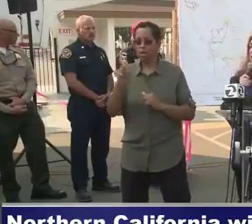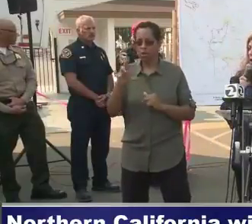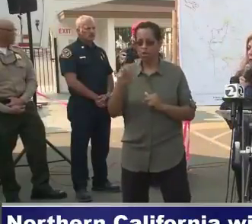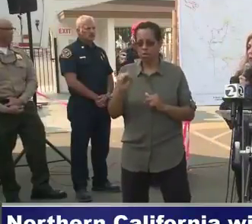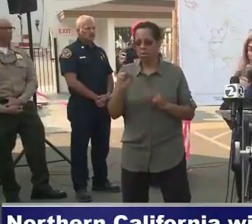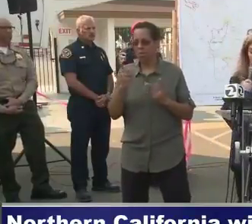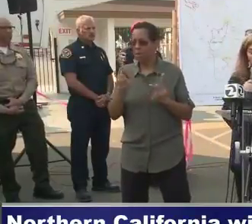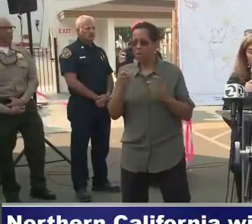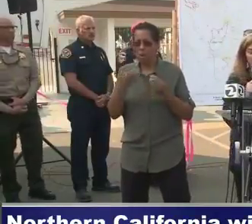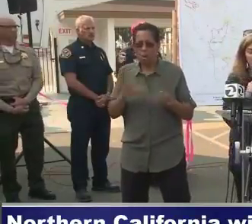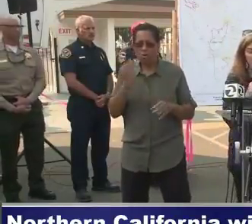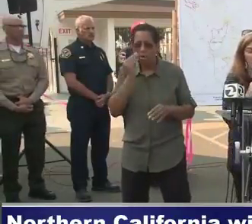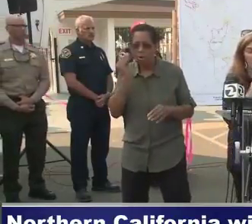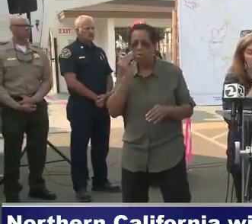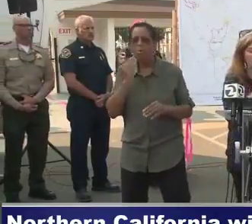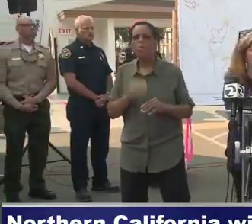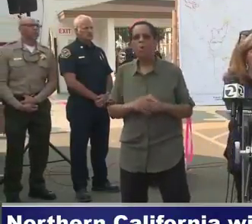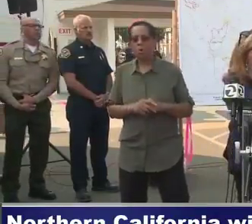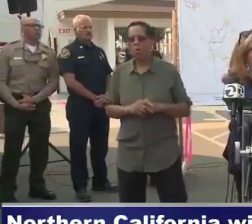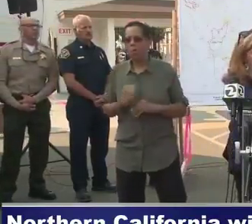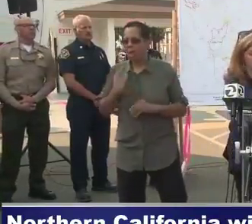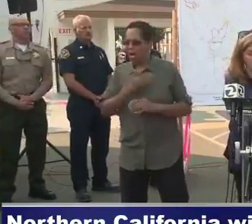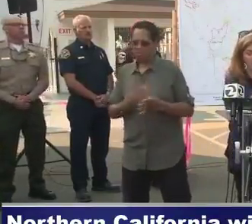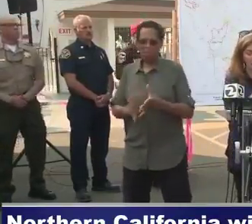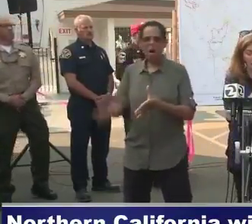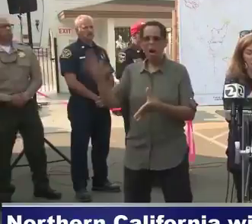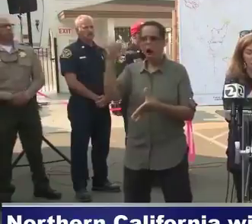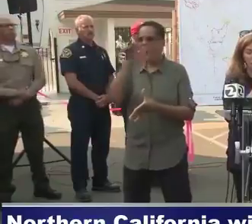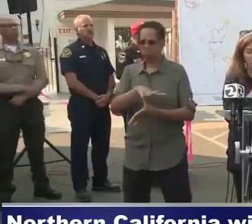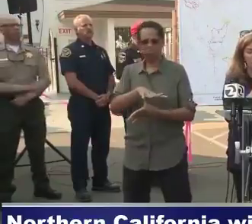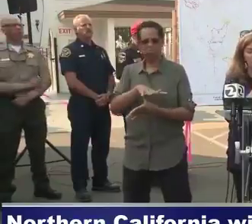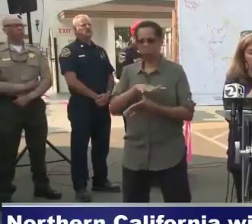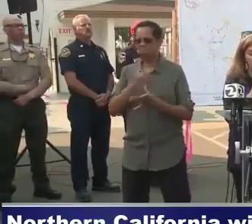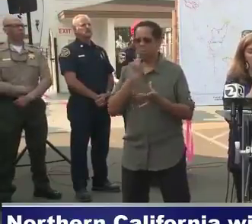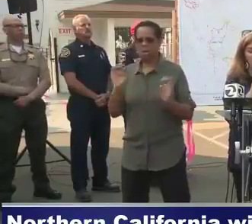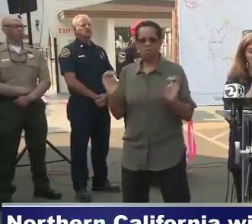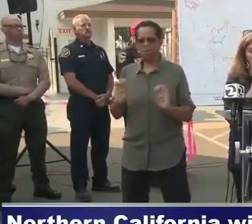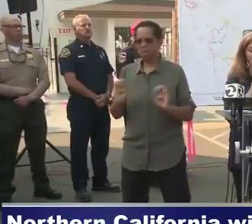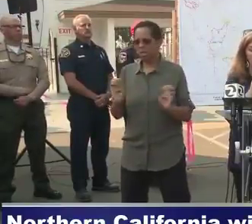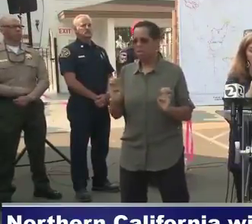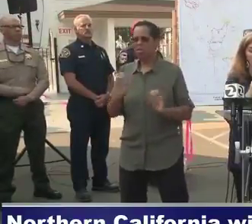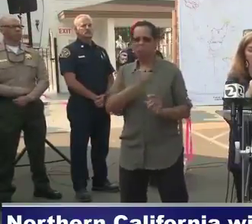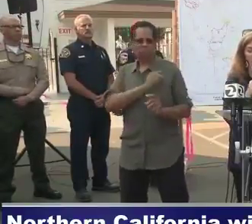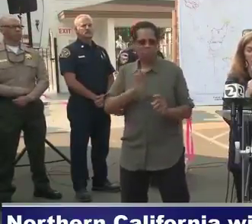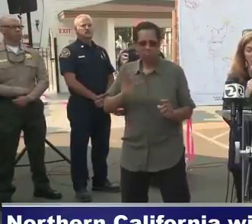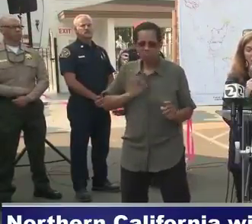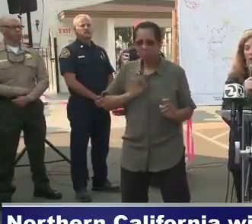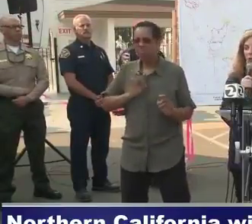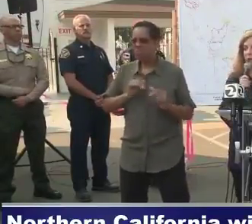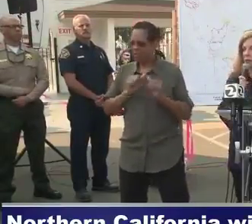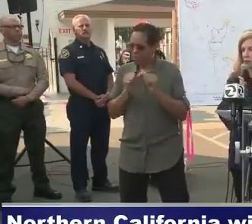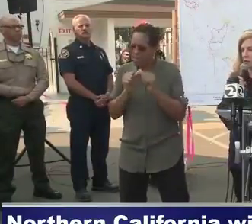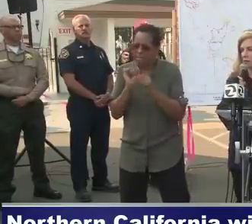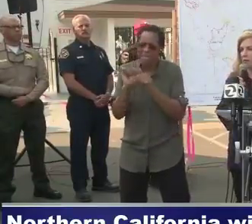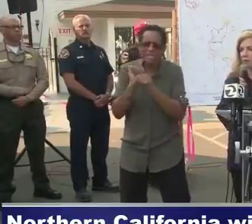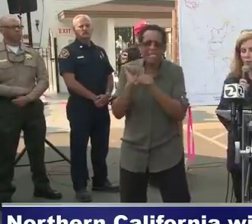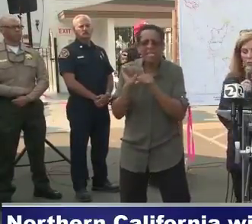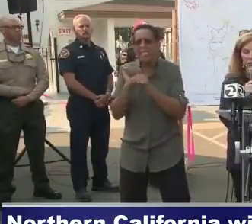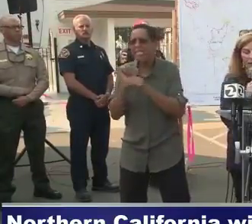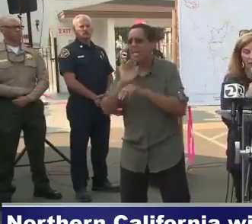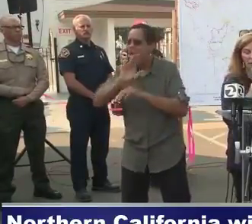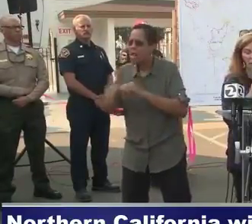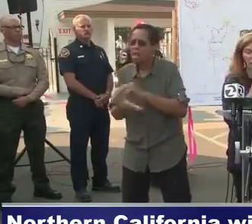been a top priority for our emergency operations staff, and we continue to work around the clock to get resources